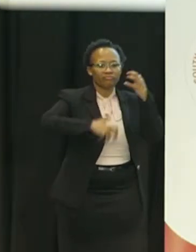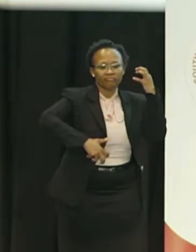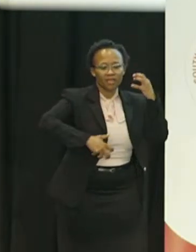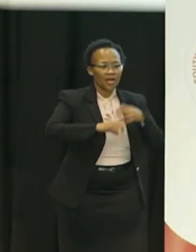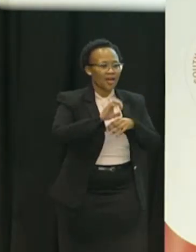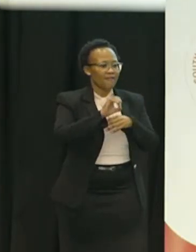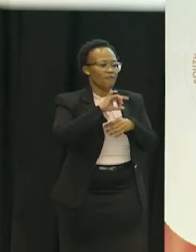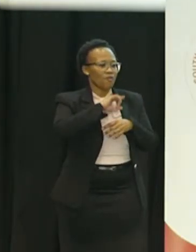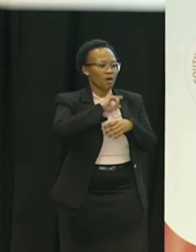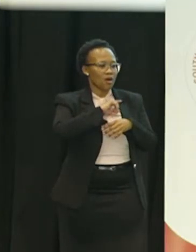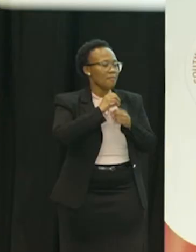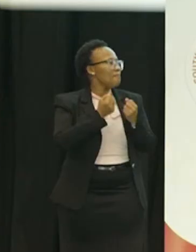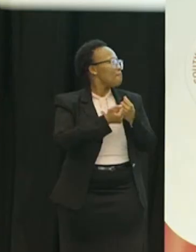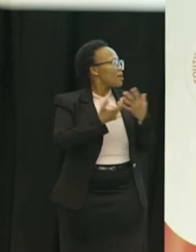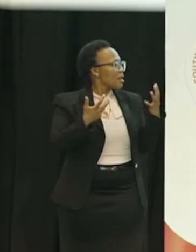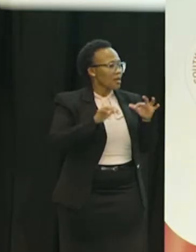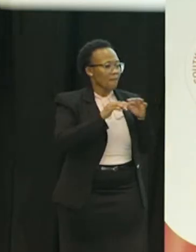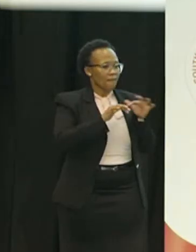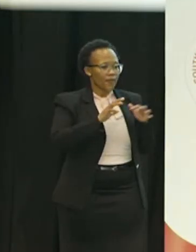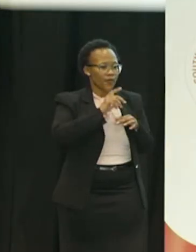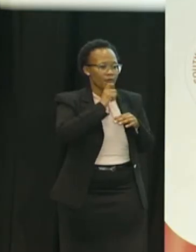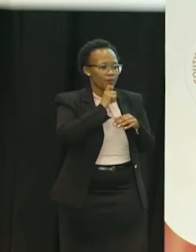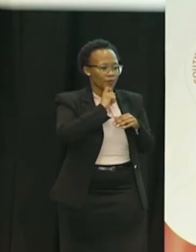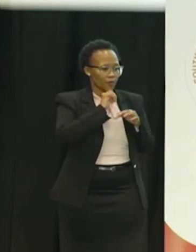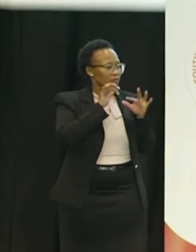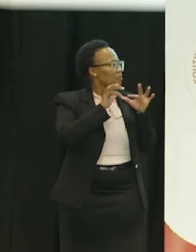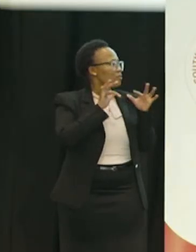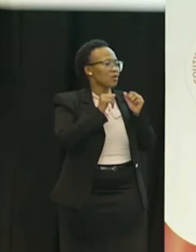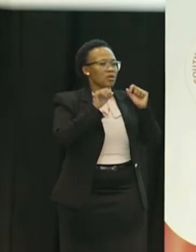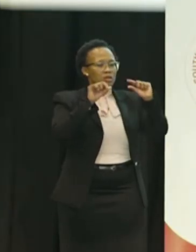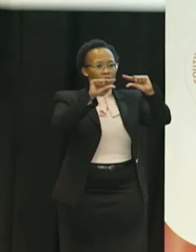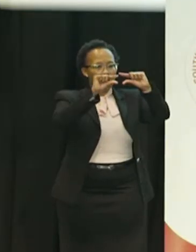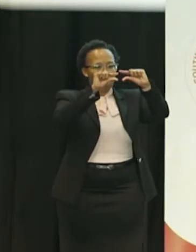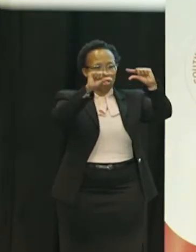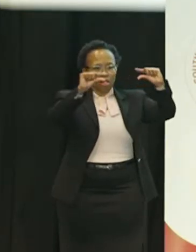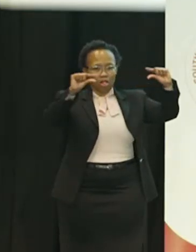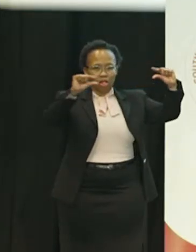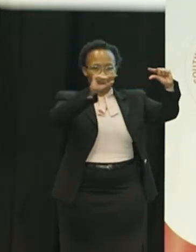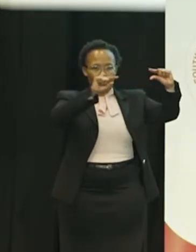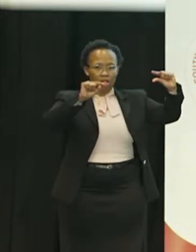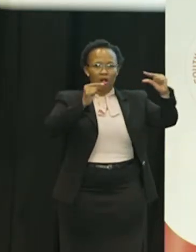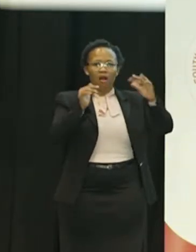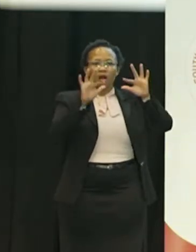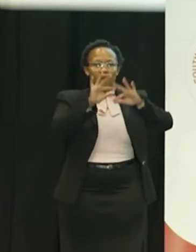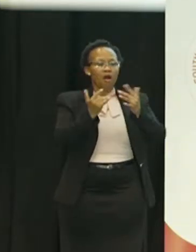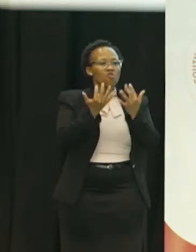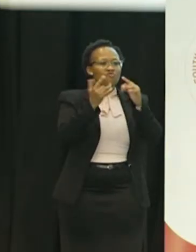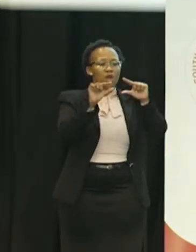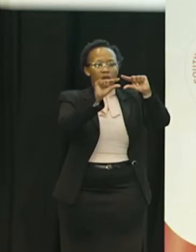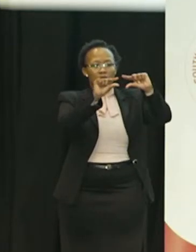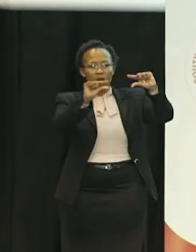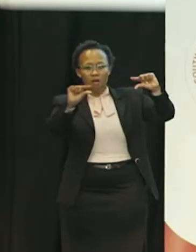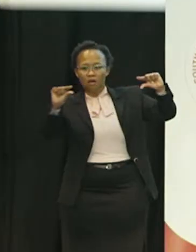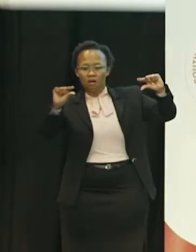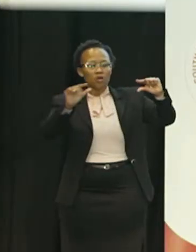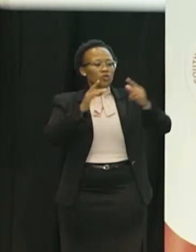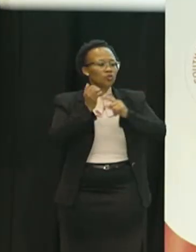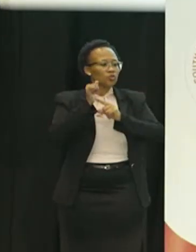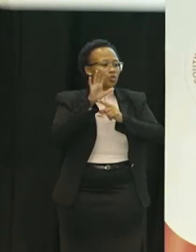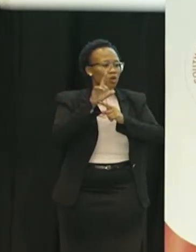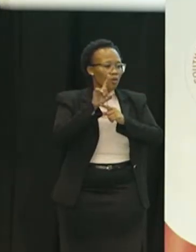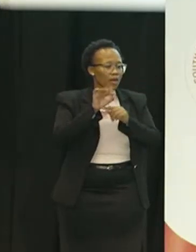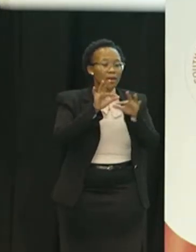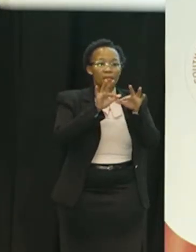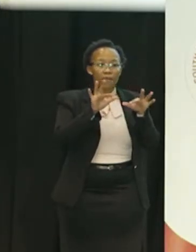facilities. As you can see, the green bar shows you the percentage of members of key population that use public